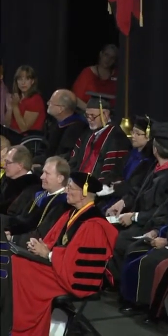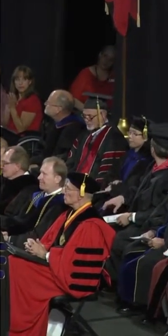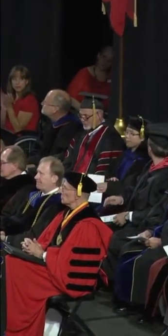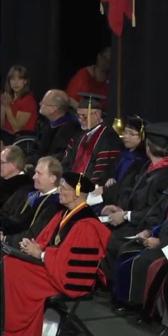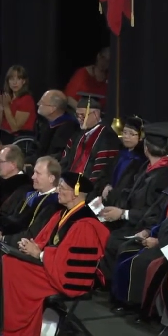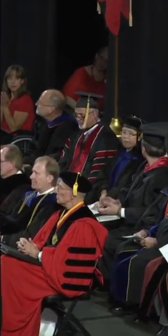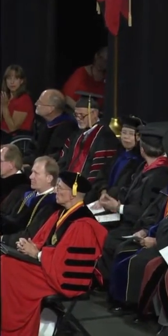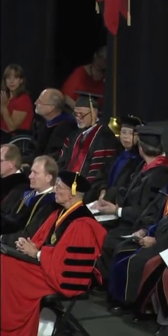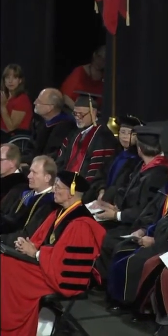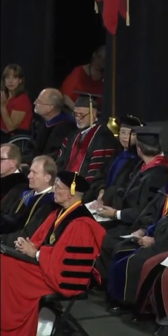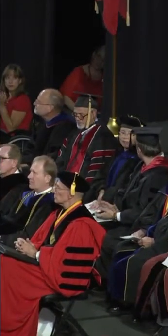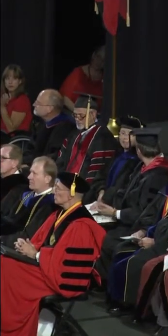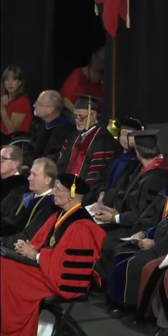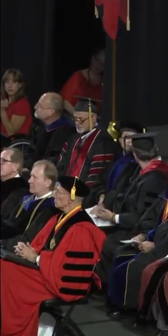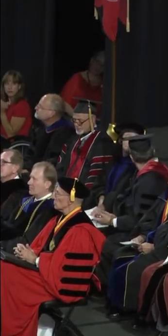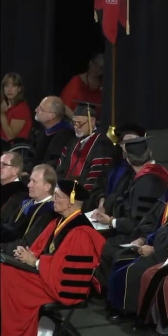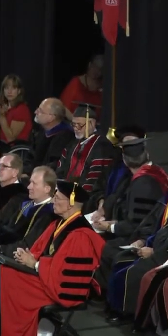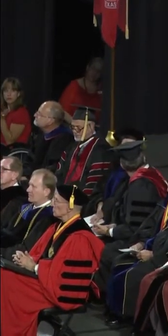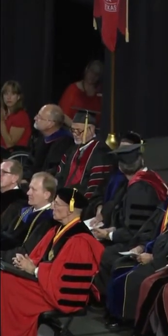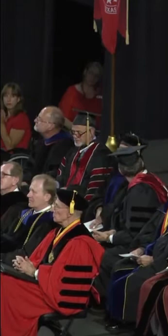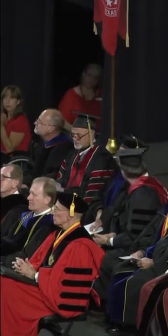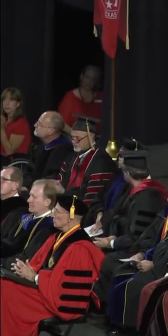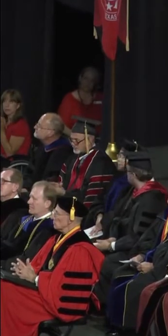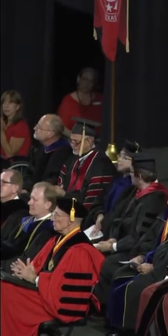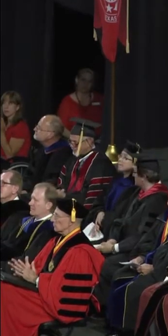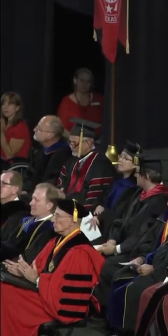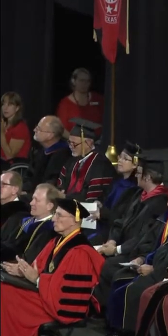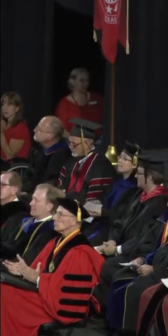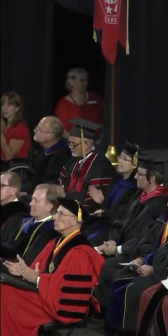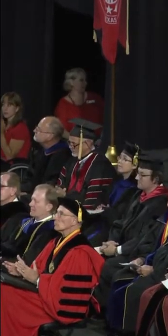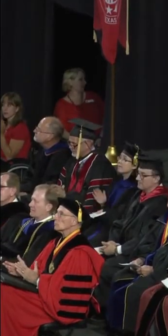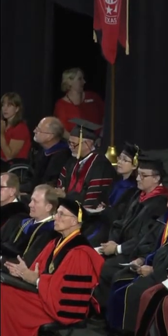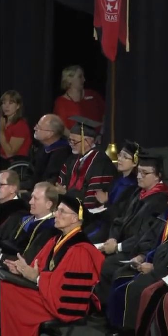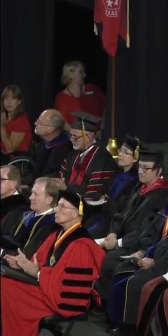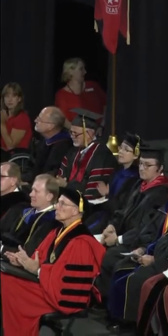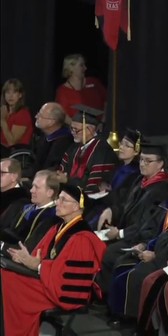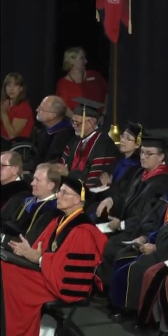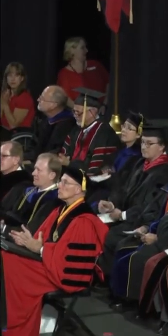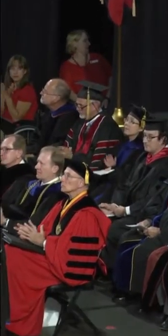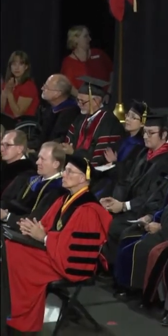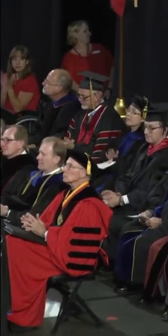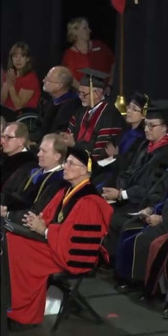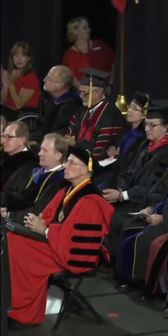Dr. Edith Kirk, Chair, Department of Psychology.